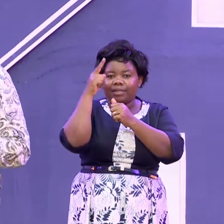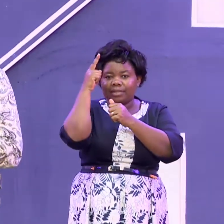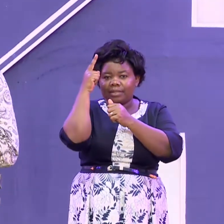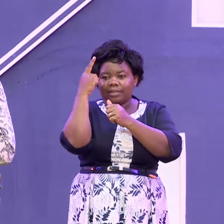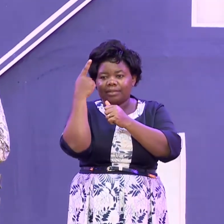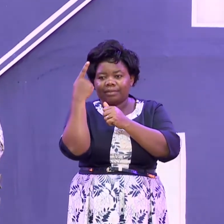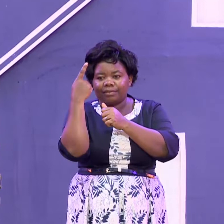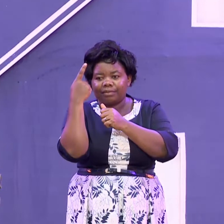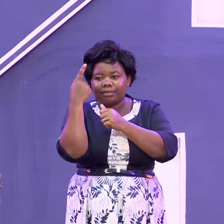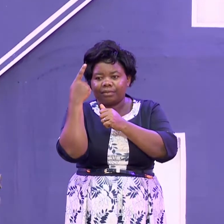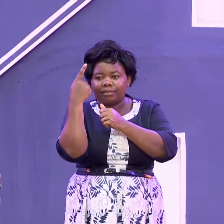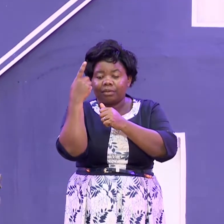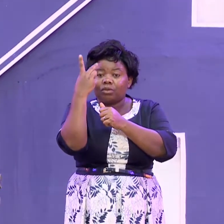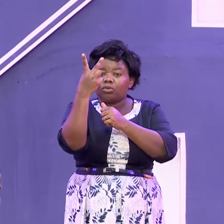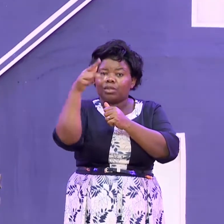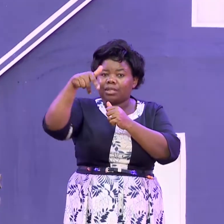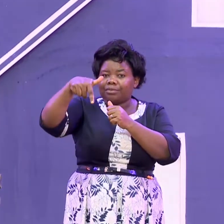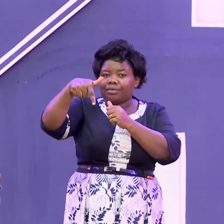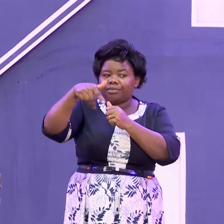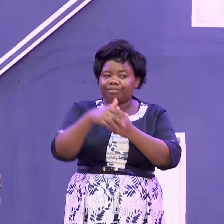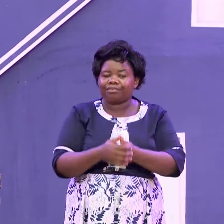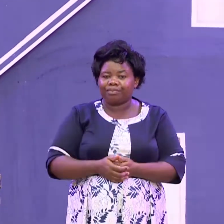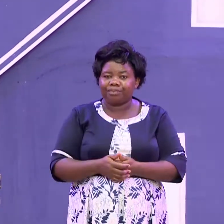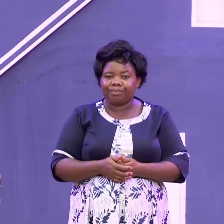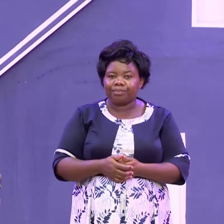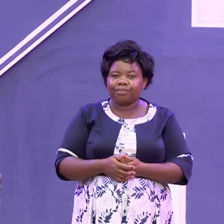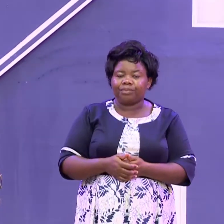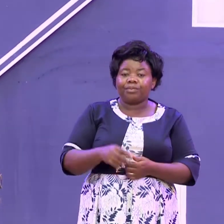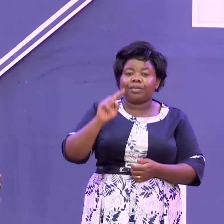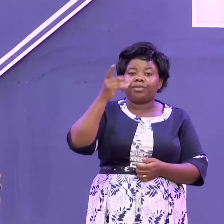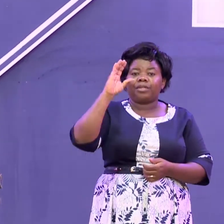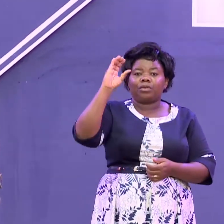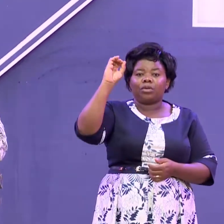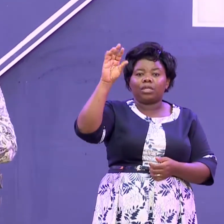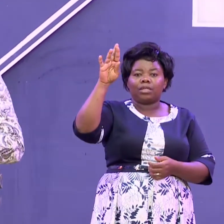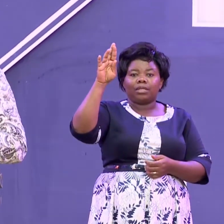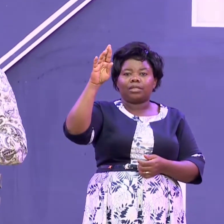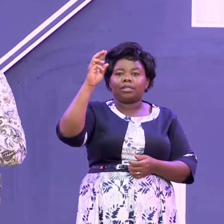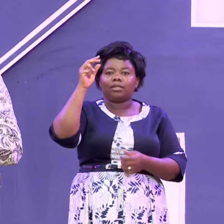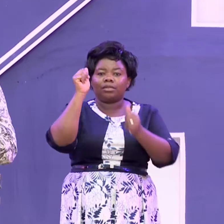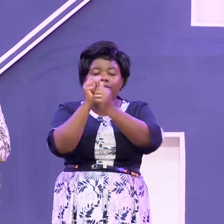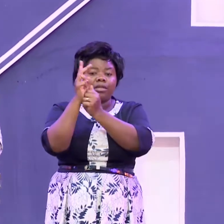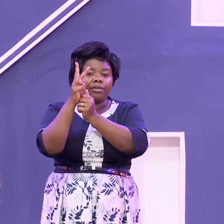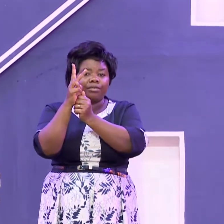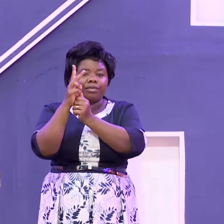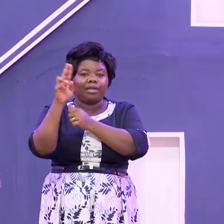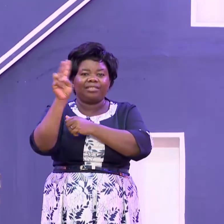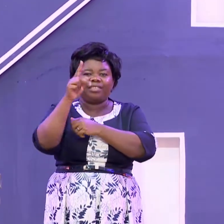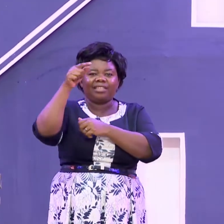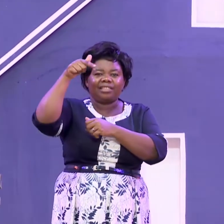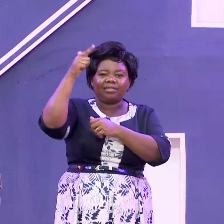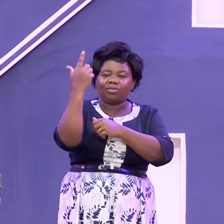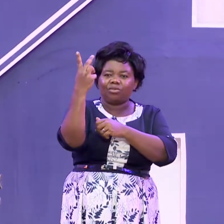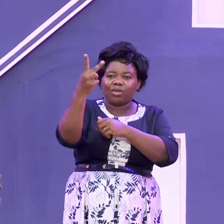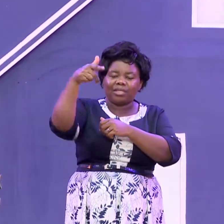kutuka kwa abiri. Maybe you can read we can read there. Abakolinza kisoka 12 okuva kuri nyo rwabiri mu